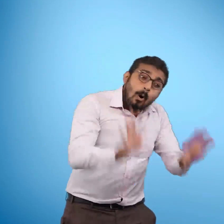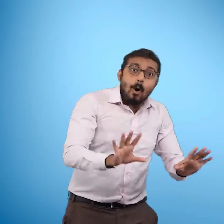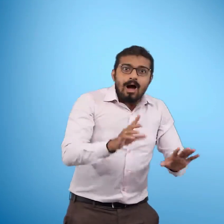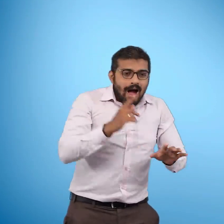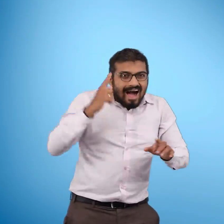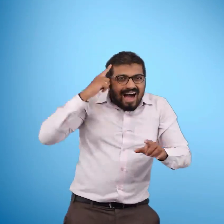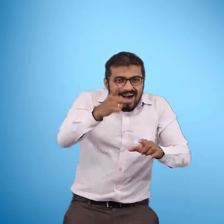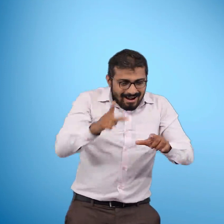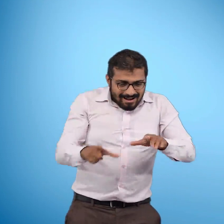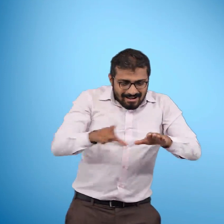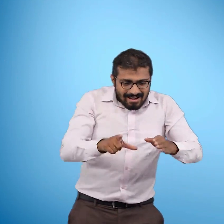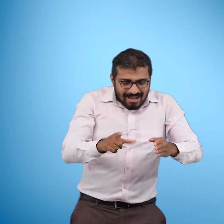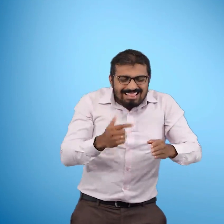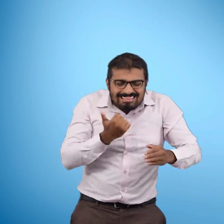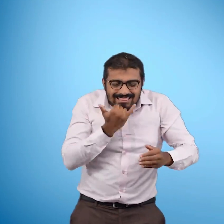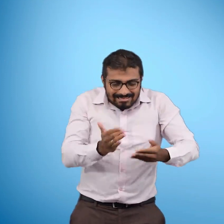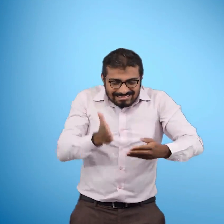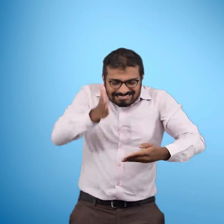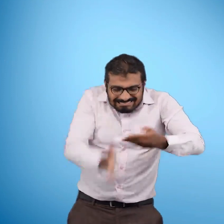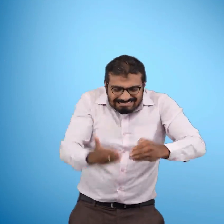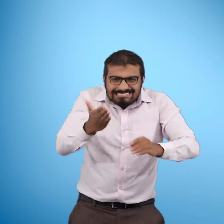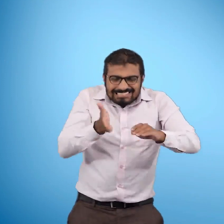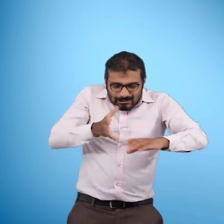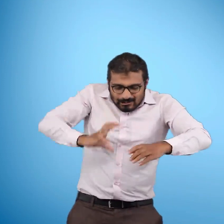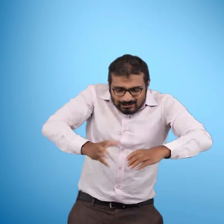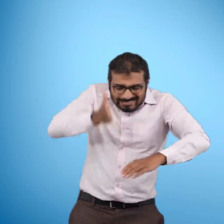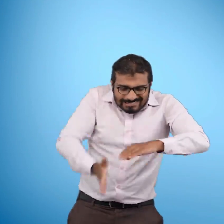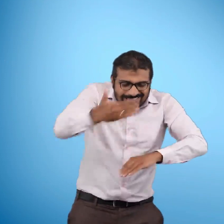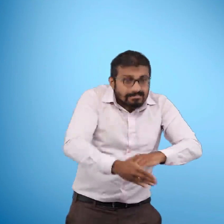So that he can lay it without cutting.